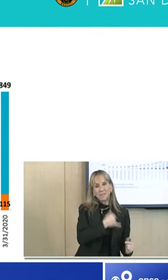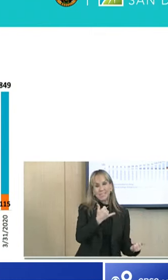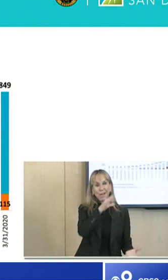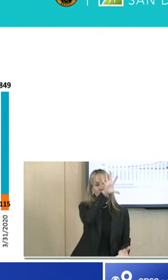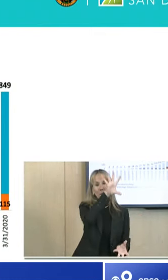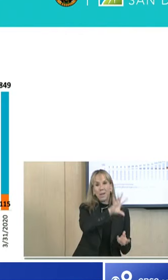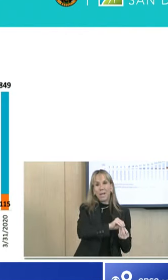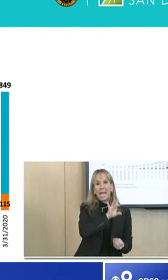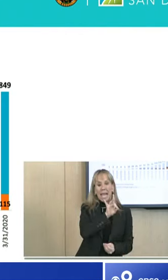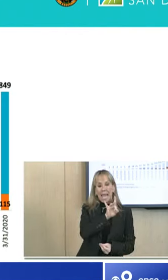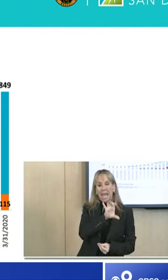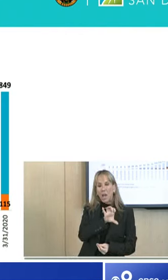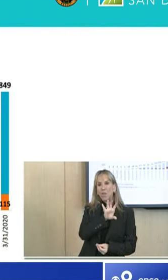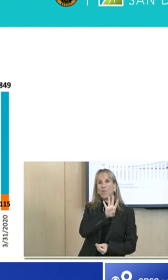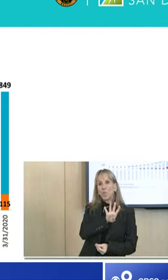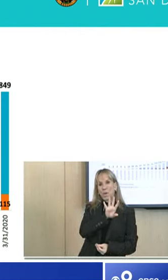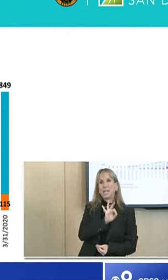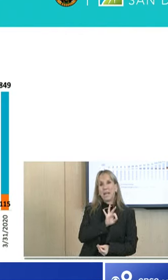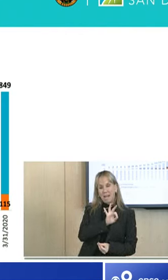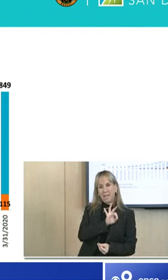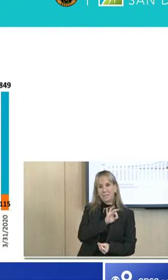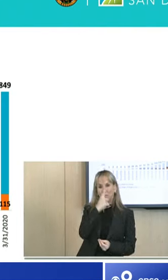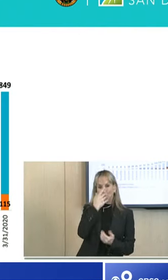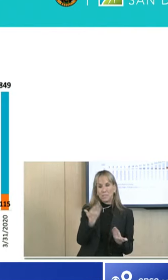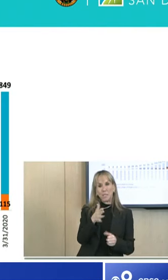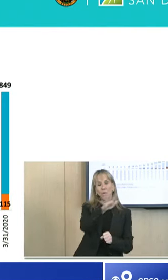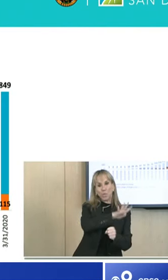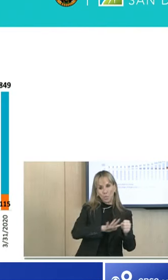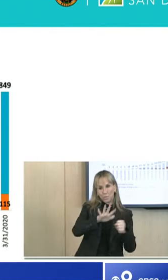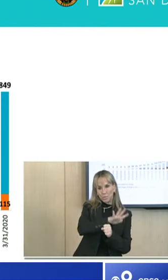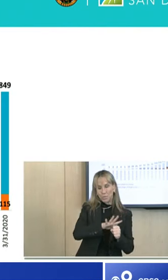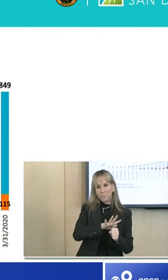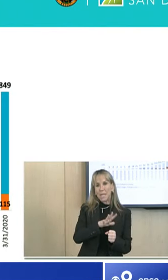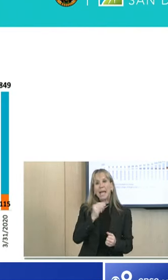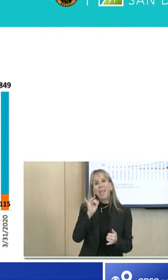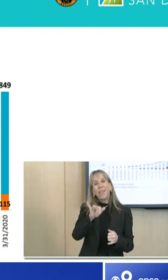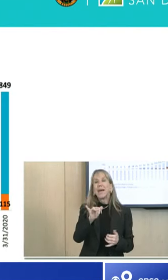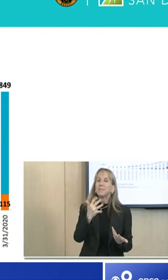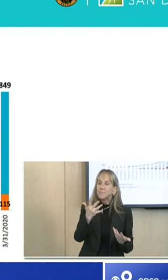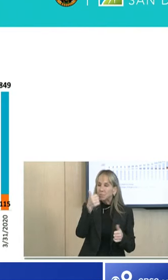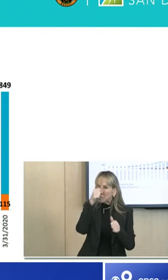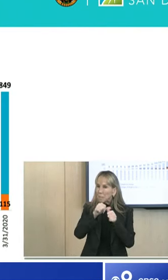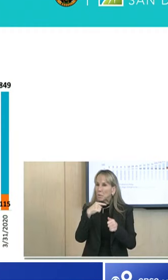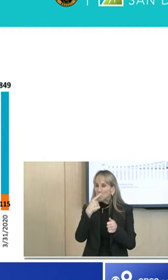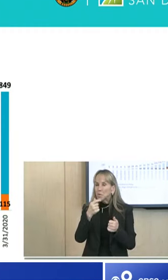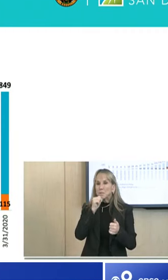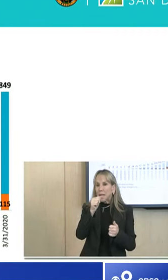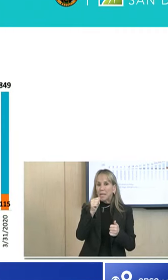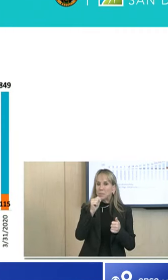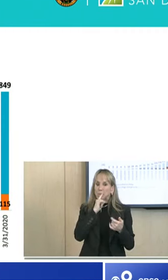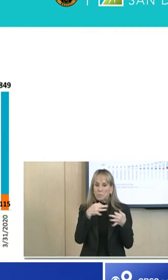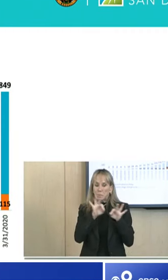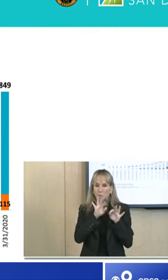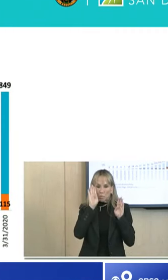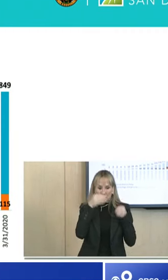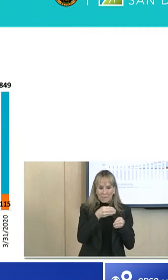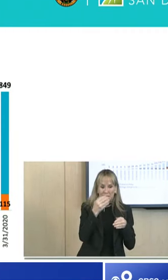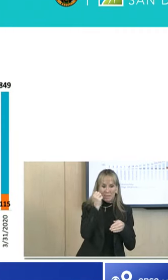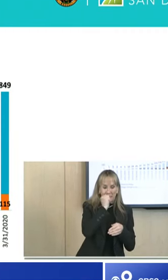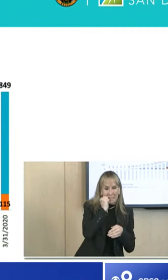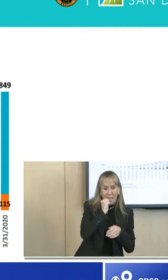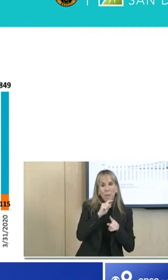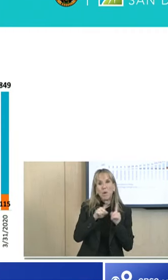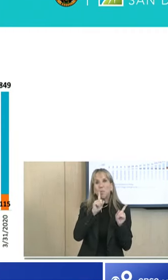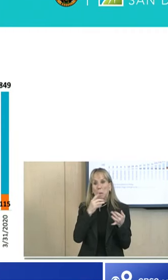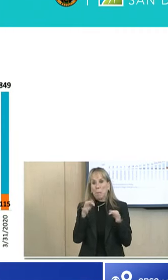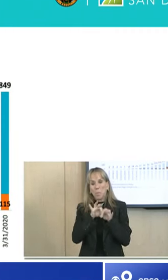of 849 for our region. And again, the day-to-day numbers are less important than the week-by-week numbers. And as we progress through